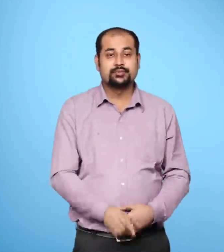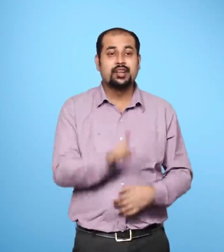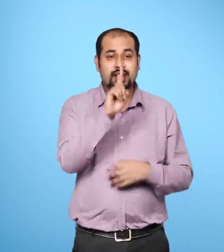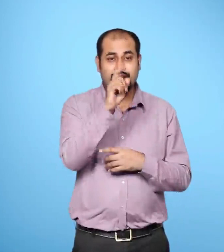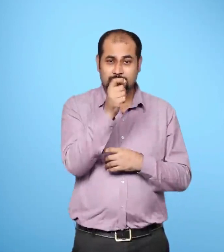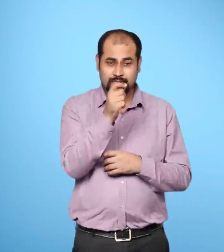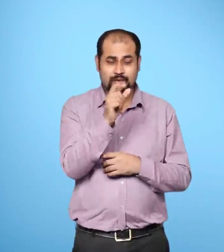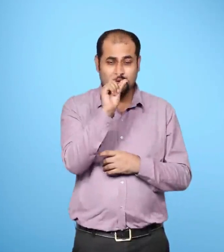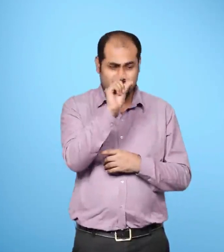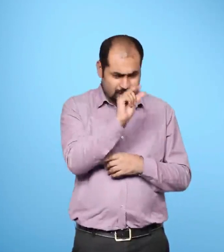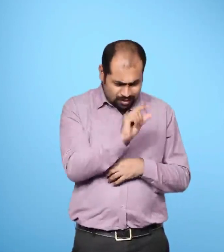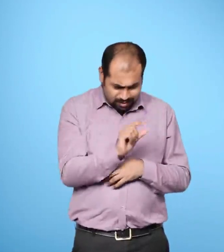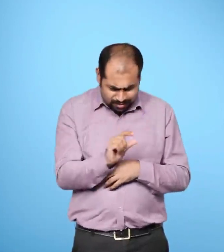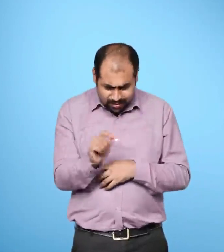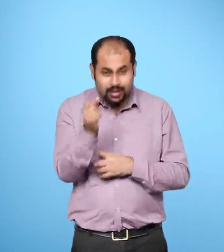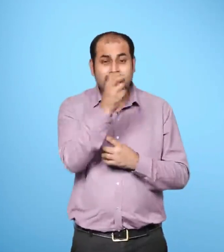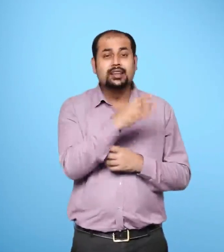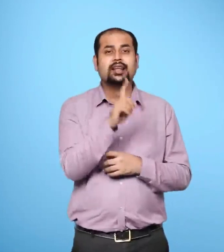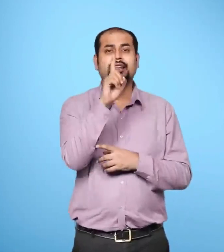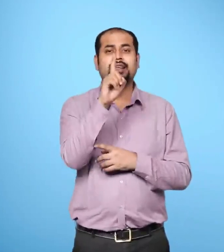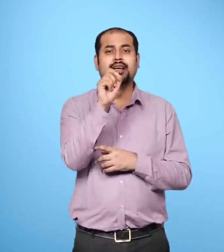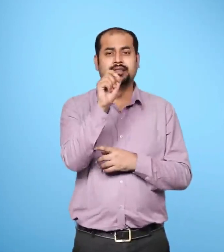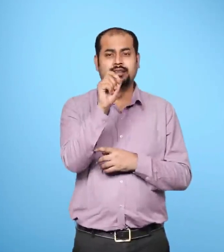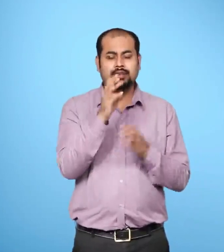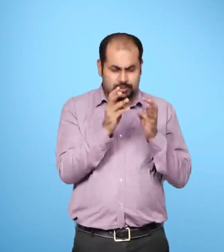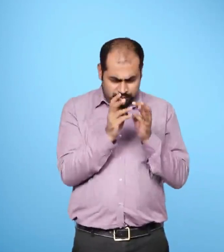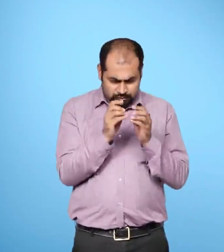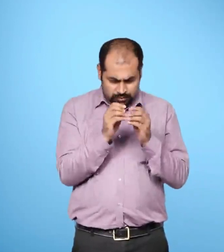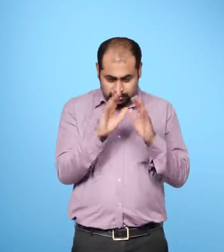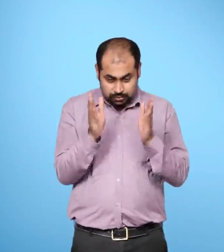10 1-rupee coins and empty space for answer.